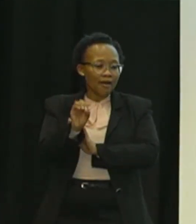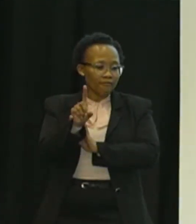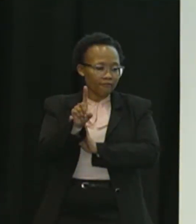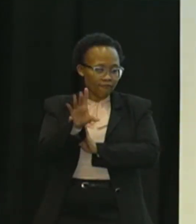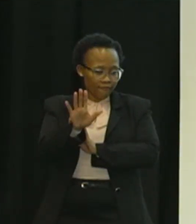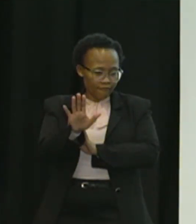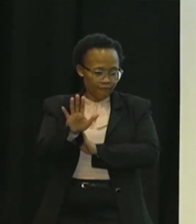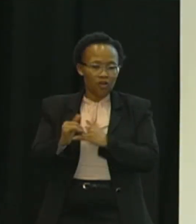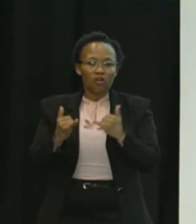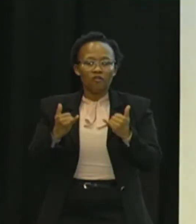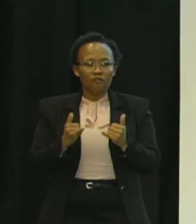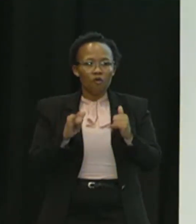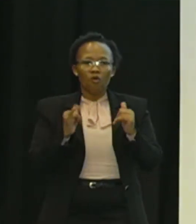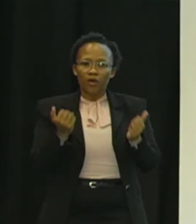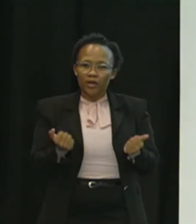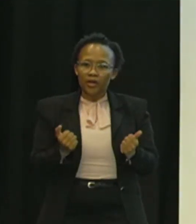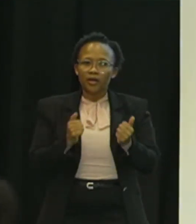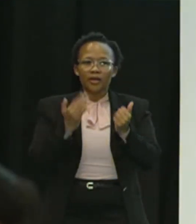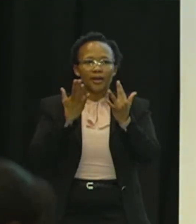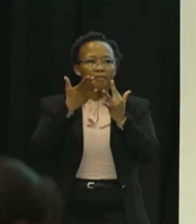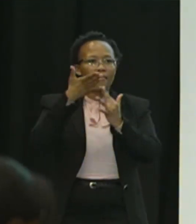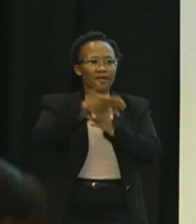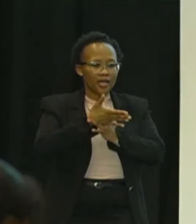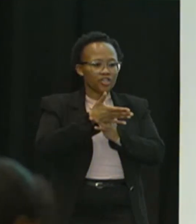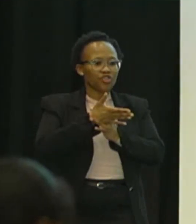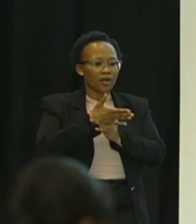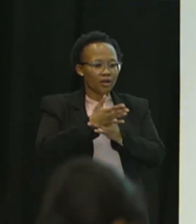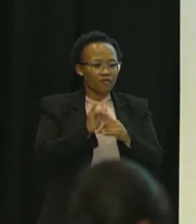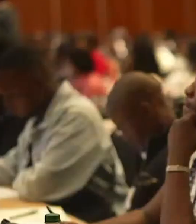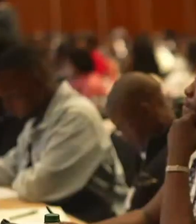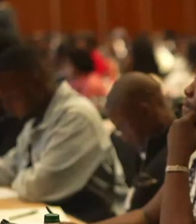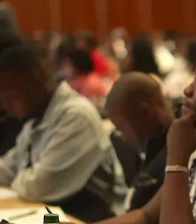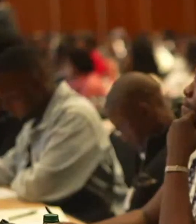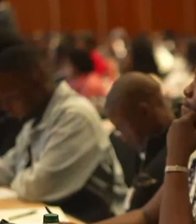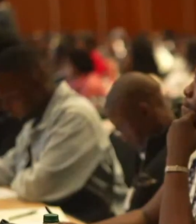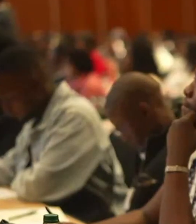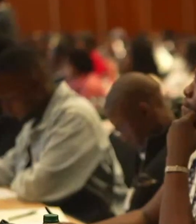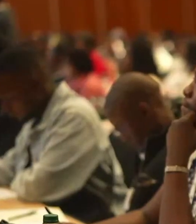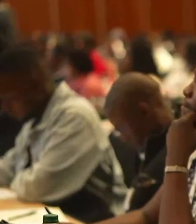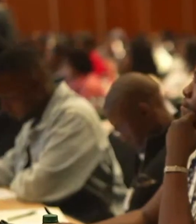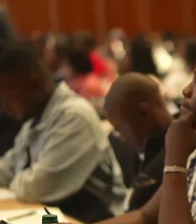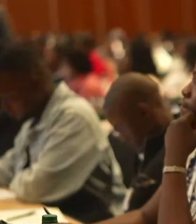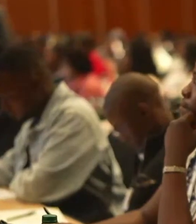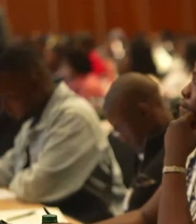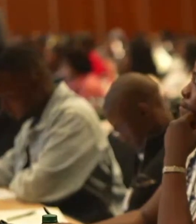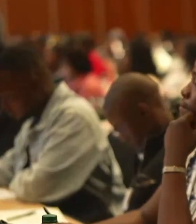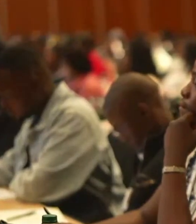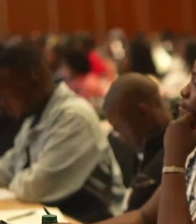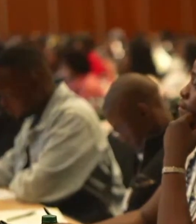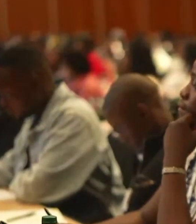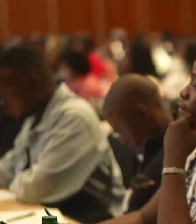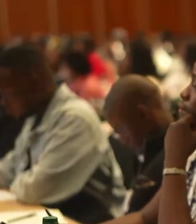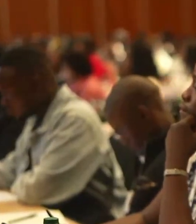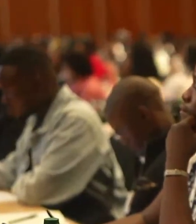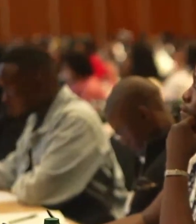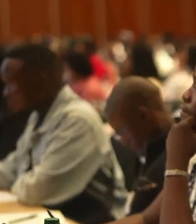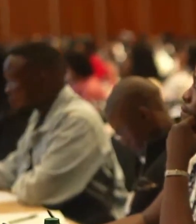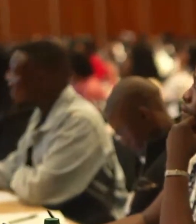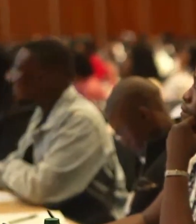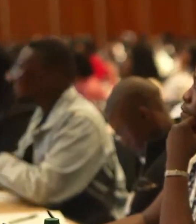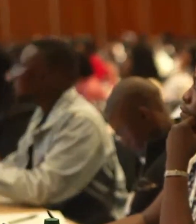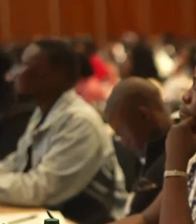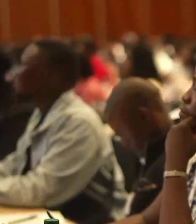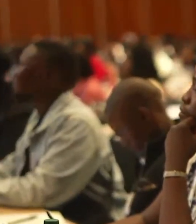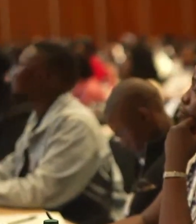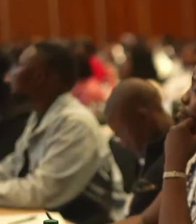the implementation of some of the interventions that are critical for harm reduction, for example, the naloxone distribution. And would want to call